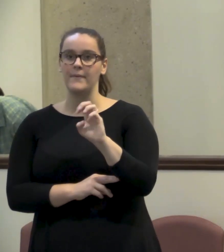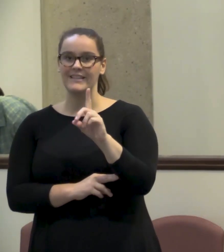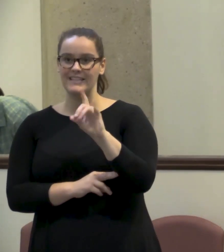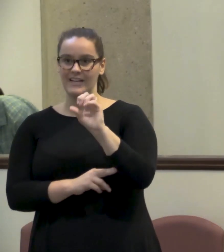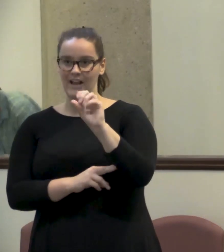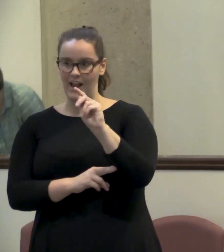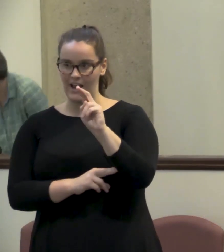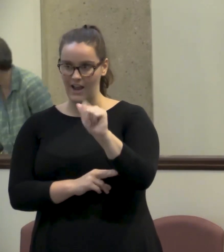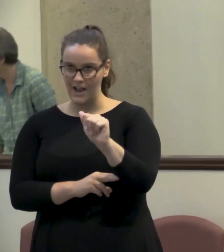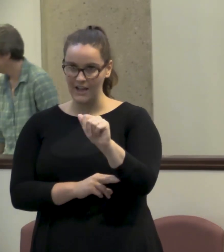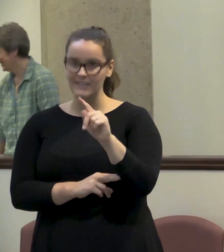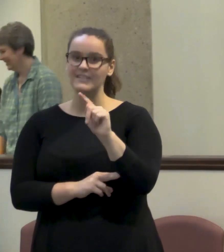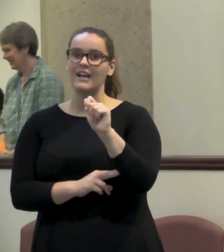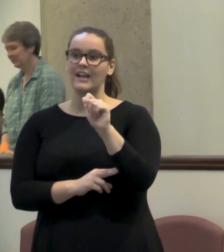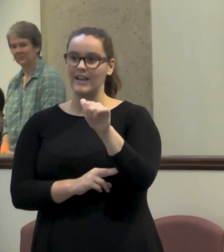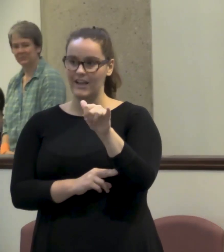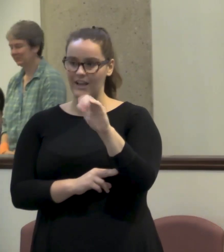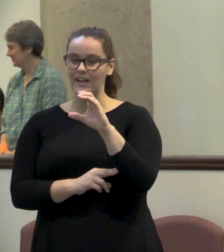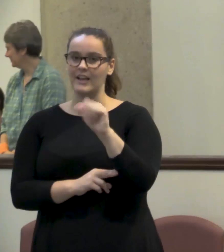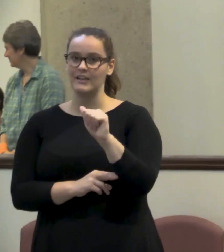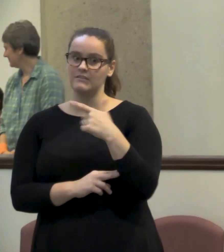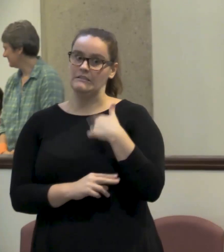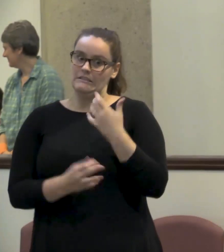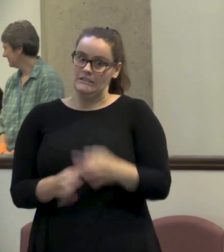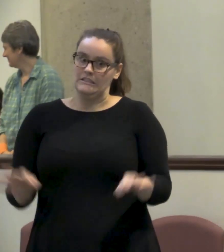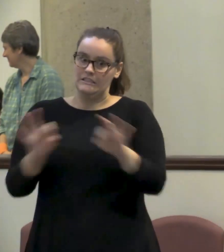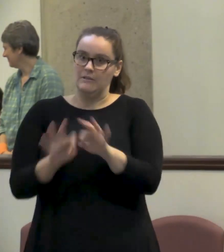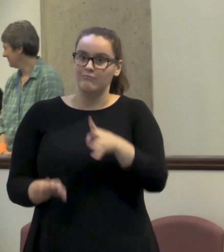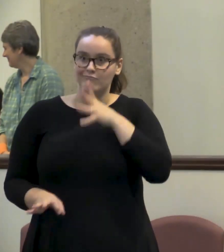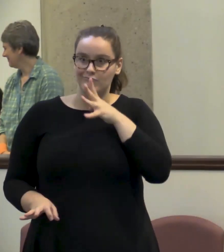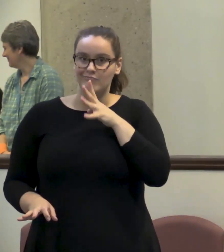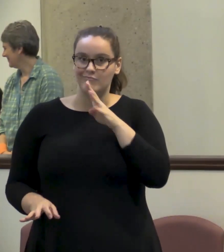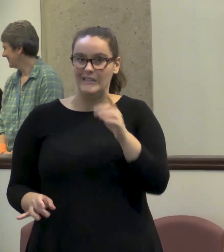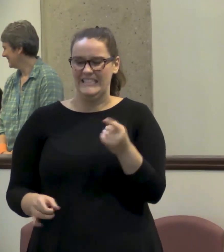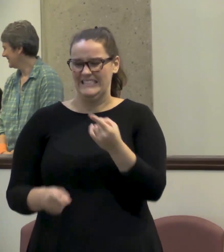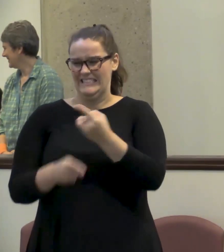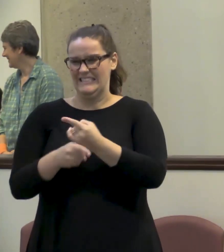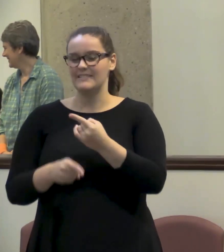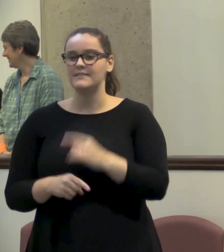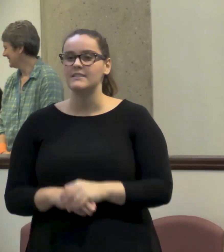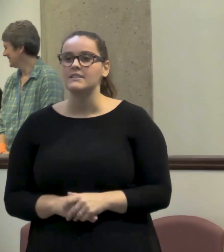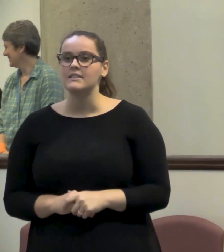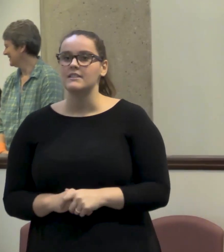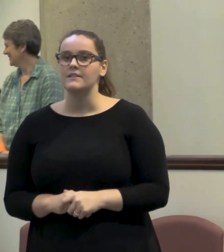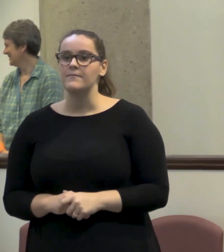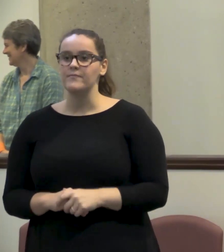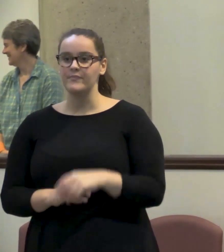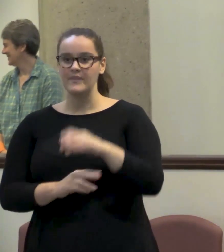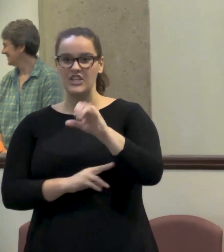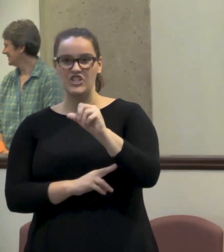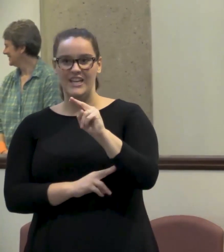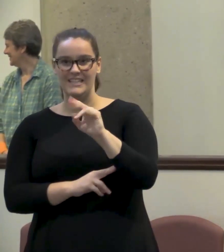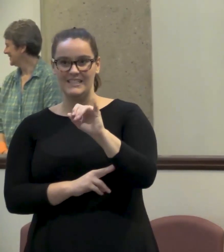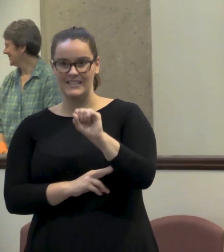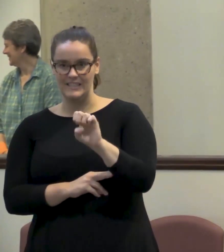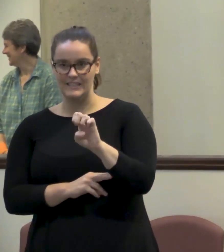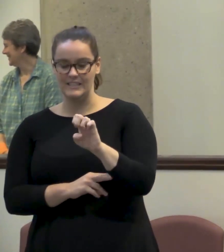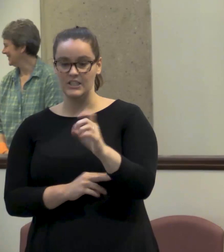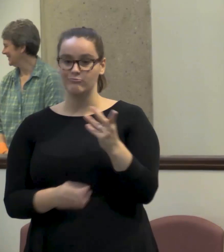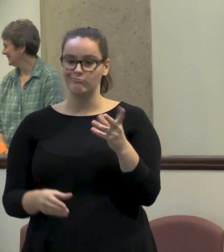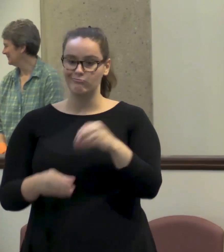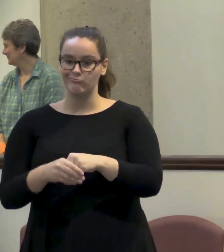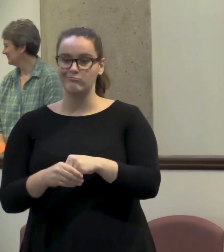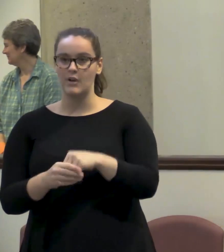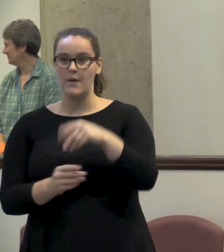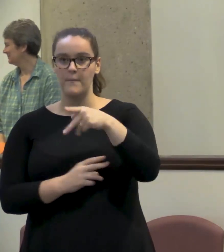Medina-Tayac. It's important to get people's names properly. She goes by Jansi. She's a member of the Piscataqua Indian Nation, which is